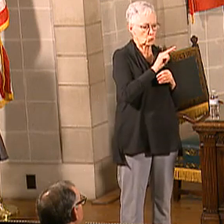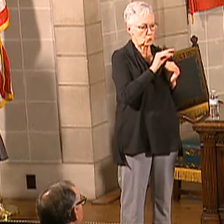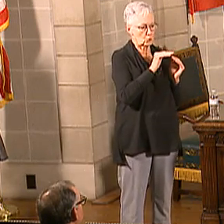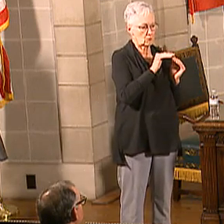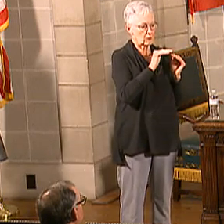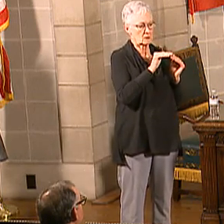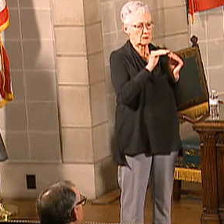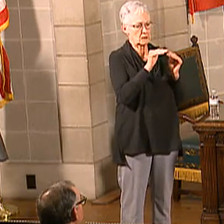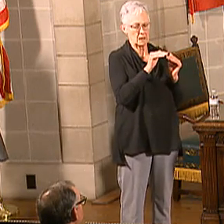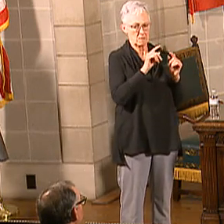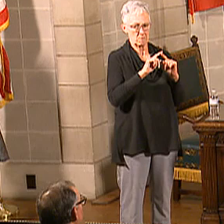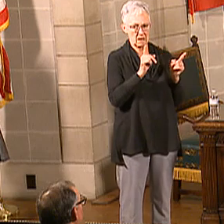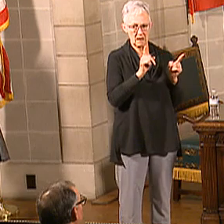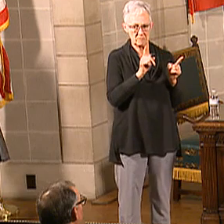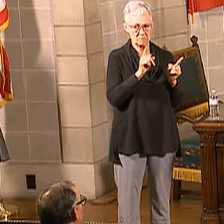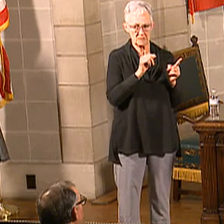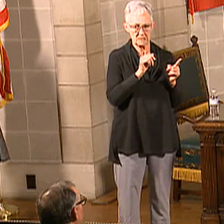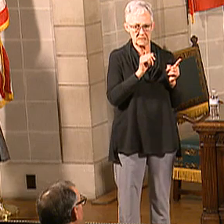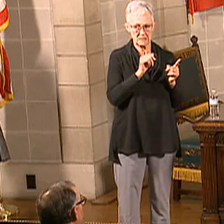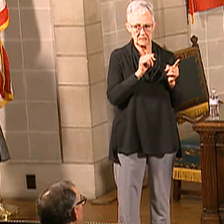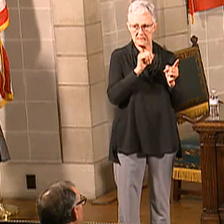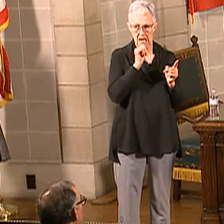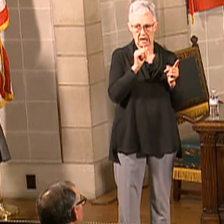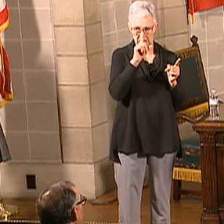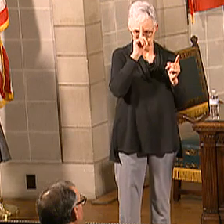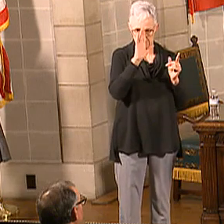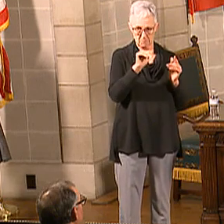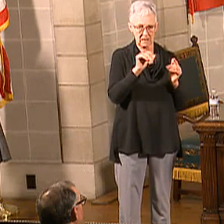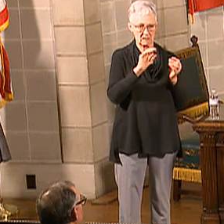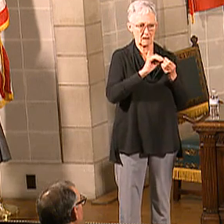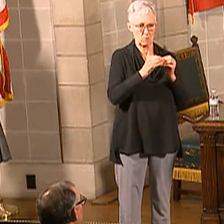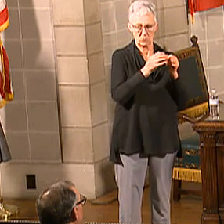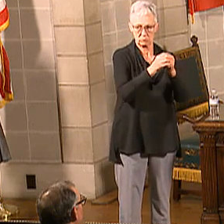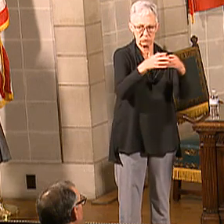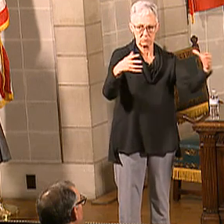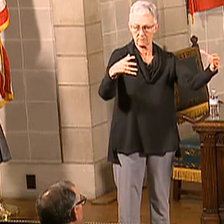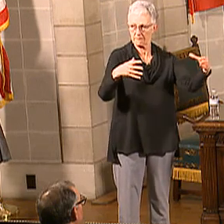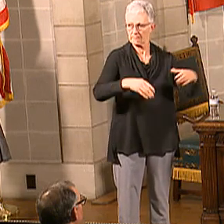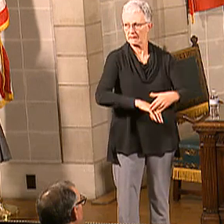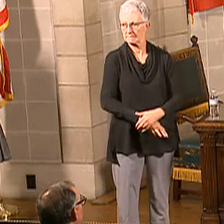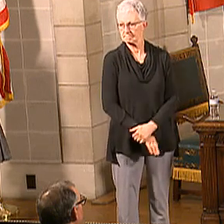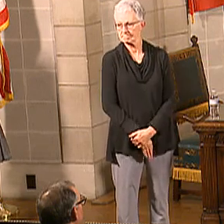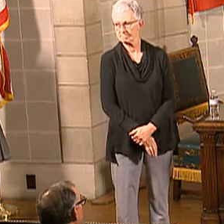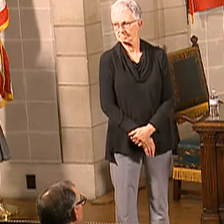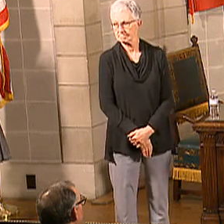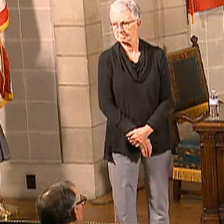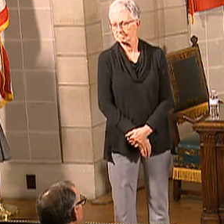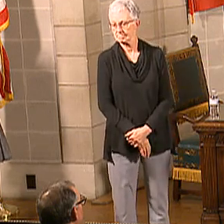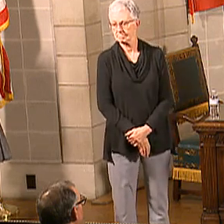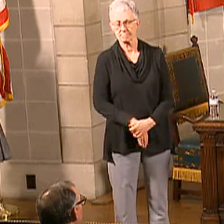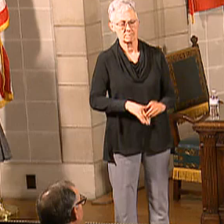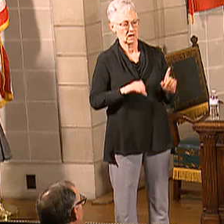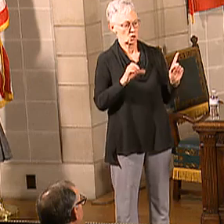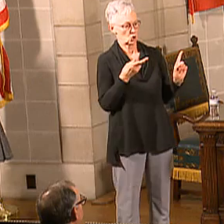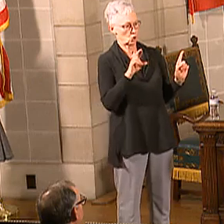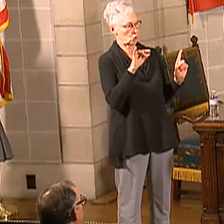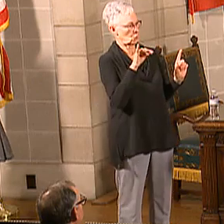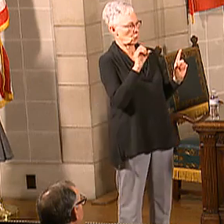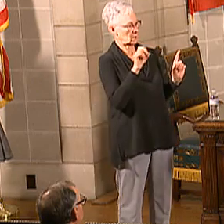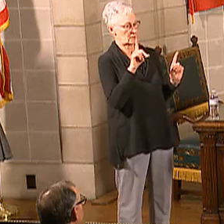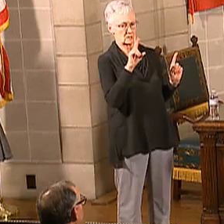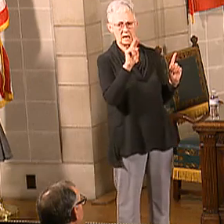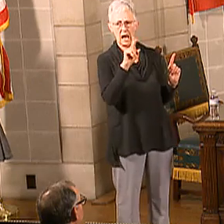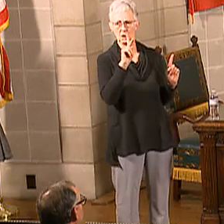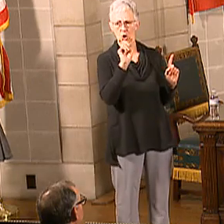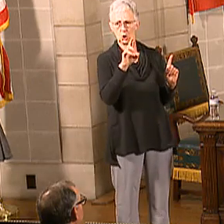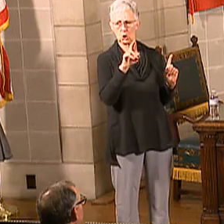groups. Chris Dunker also asked, what is the process for people to quarantine at the university? So Chris Dunker asked, what is the process for people